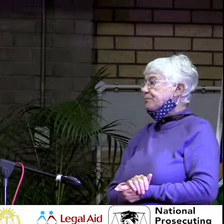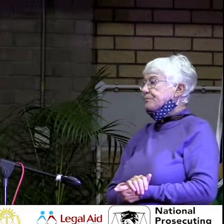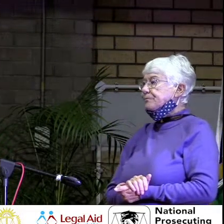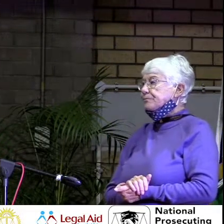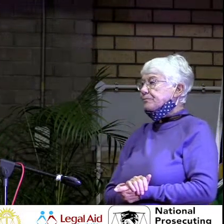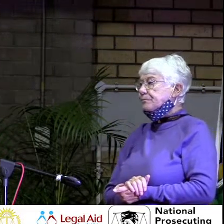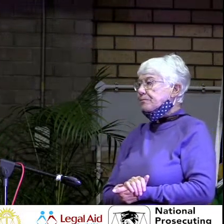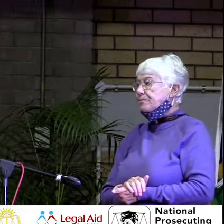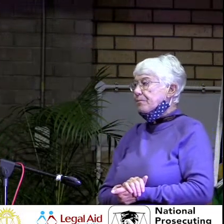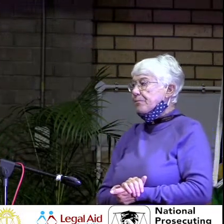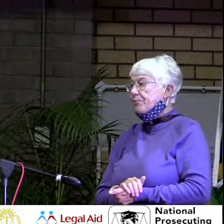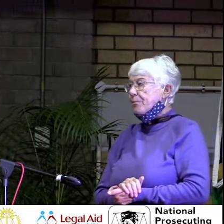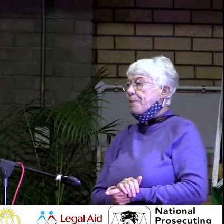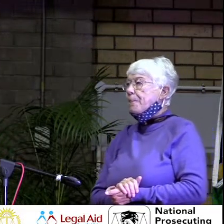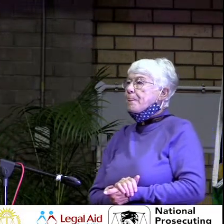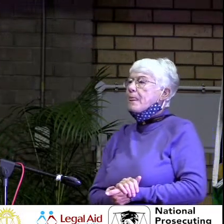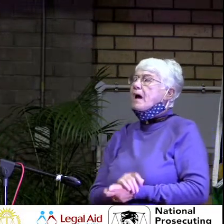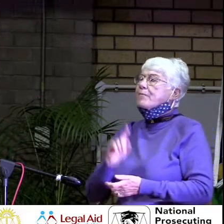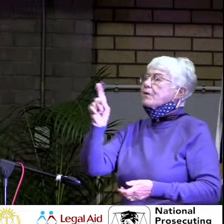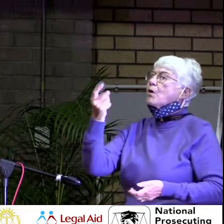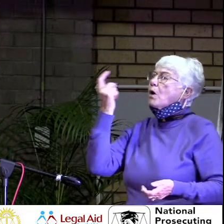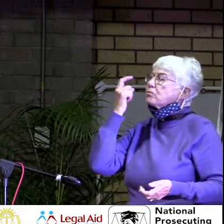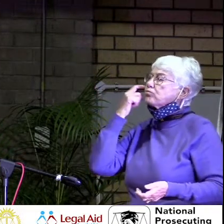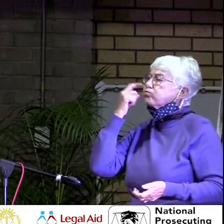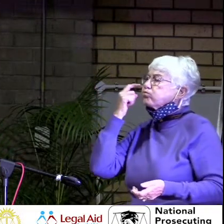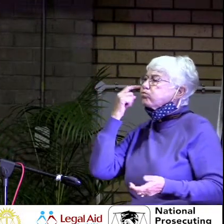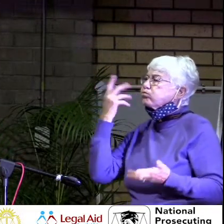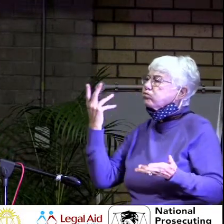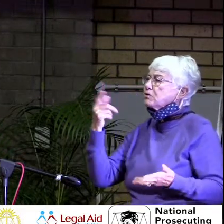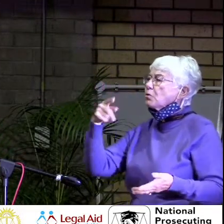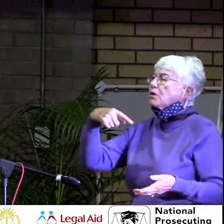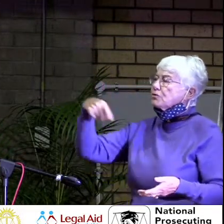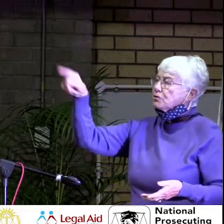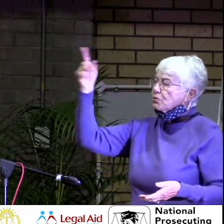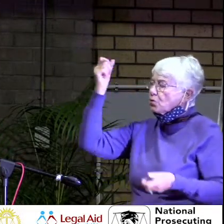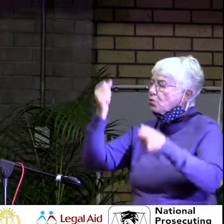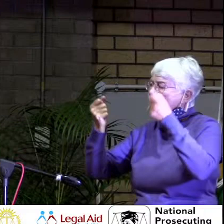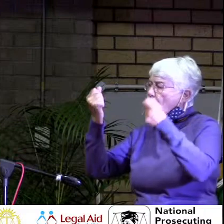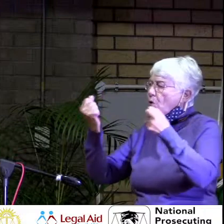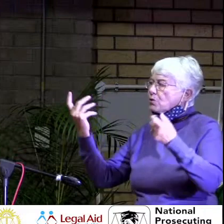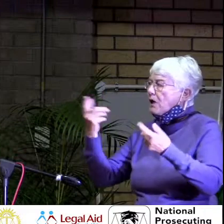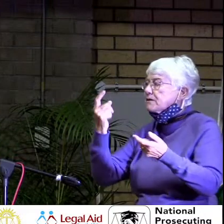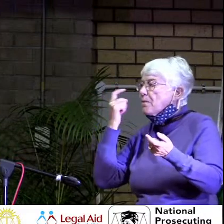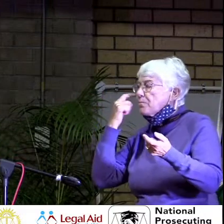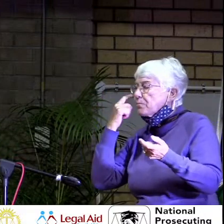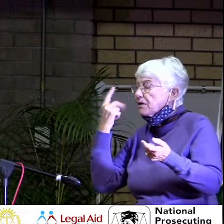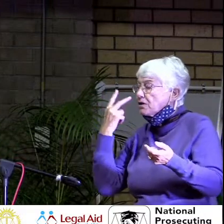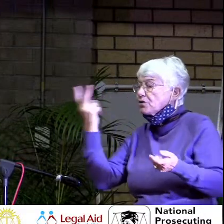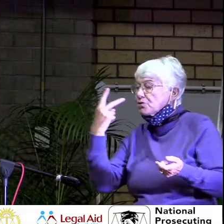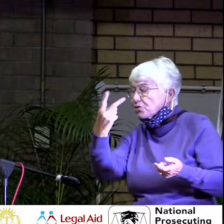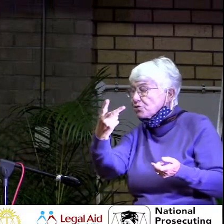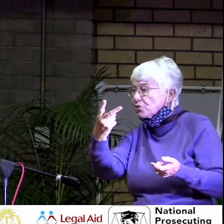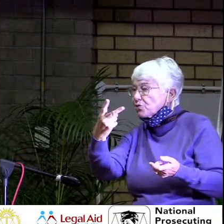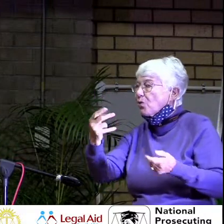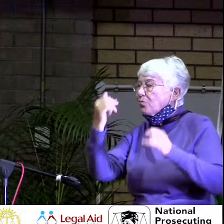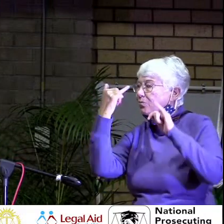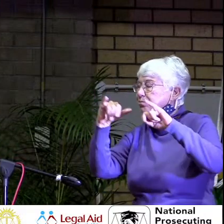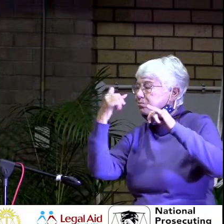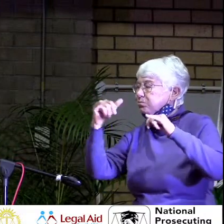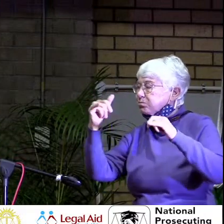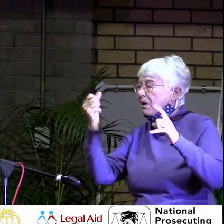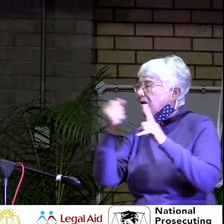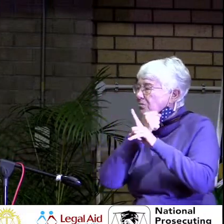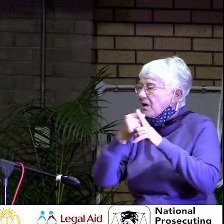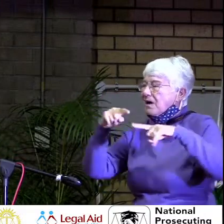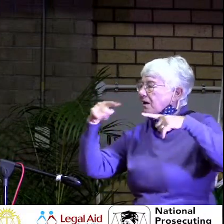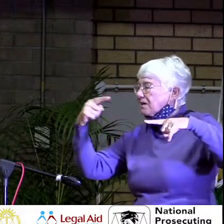criminal case through a closed circuit television, but only a criminal case. Now you can actually do that in other cases, like when